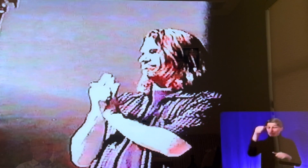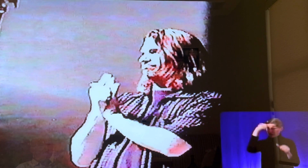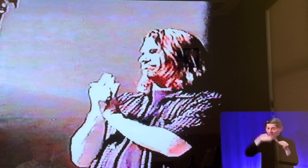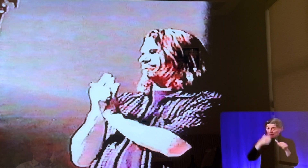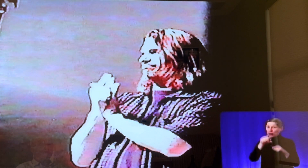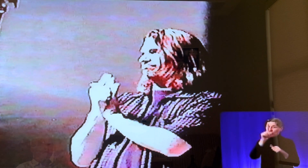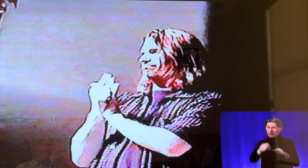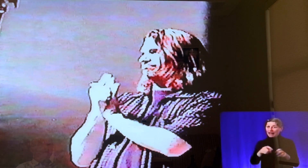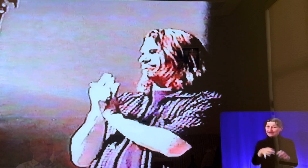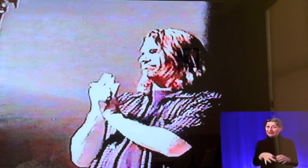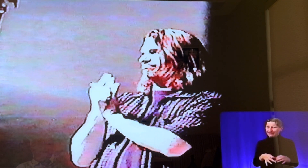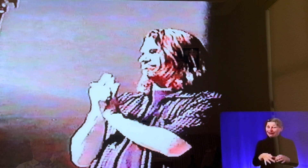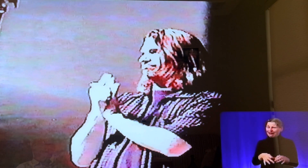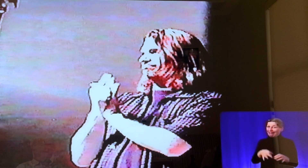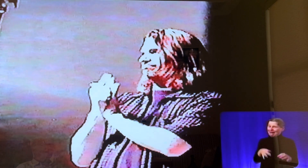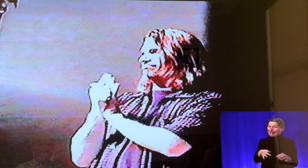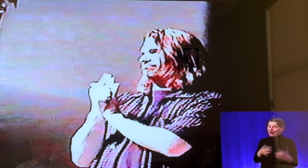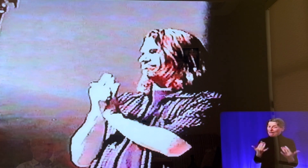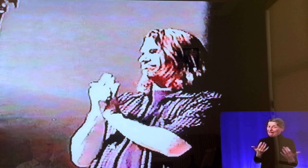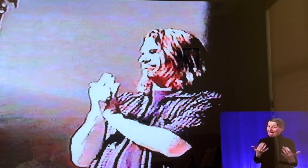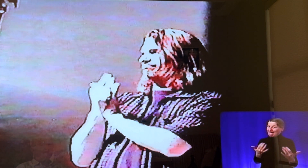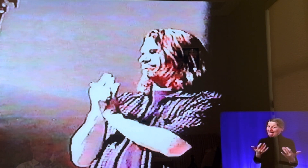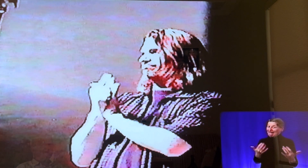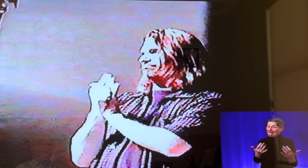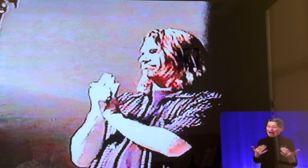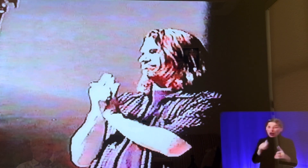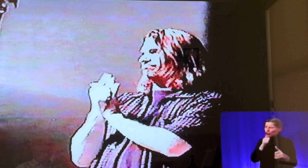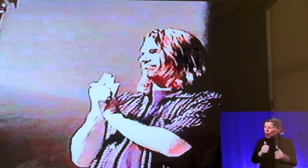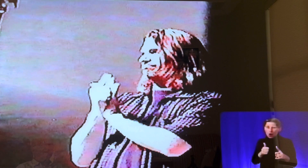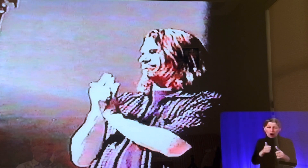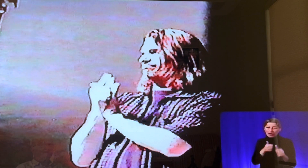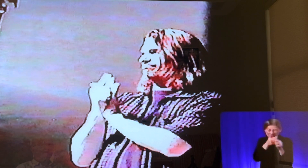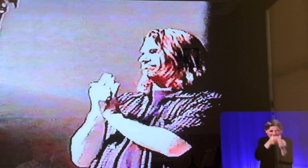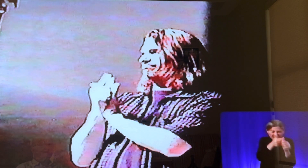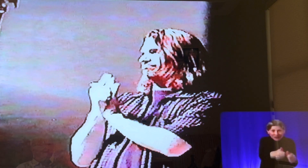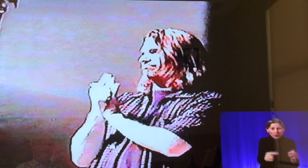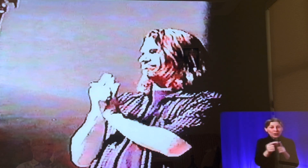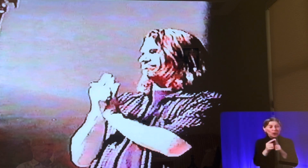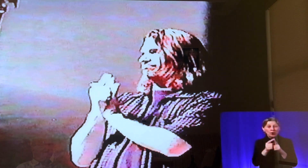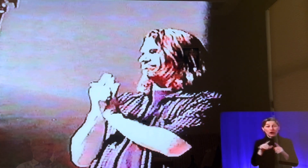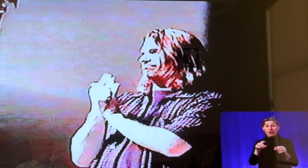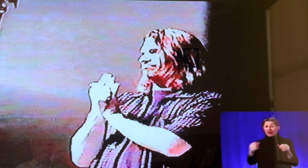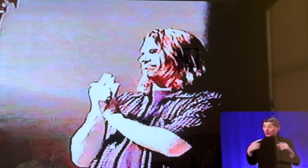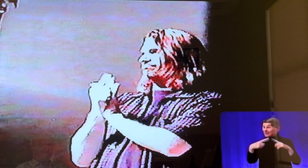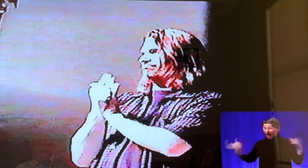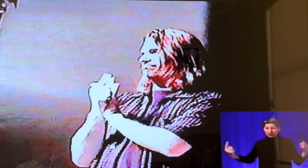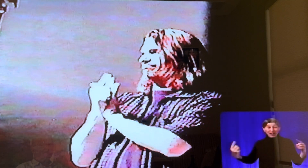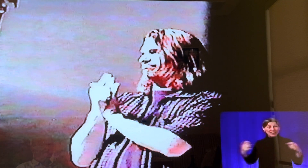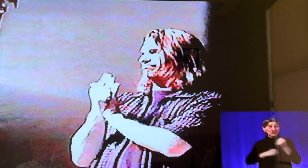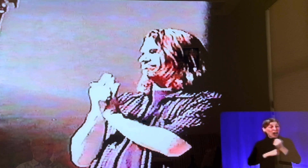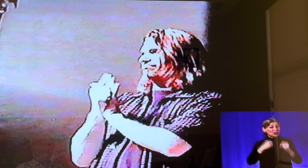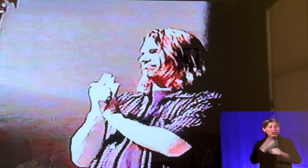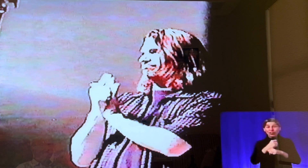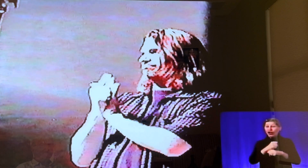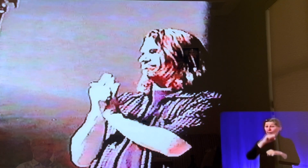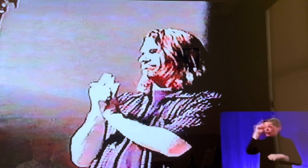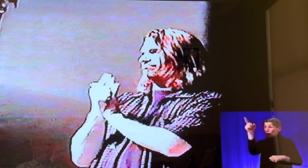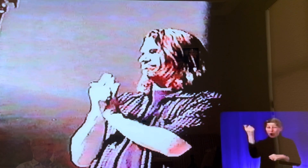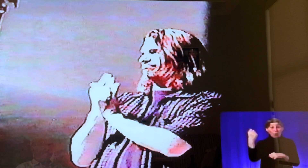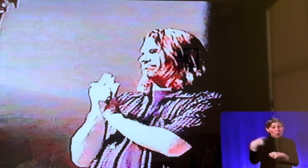be behind the sign, or don't stay right on top of them, or these contrasting or rhetorical questions that are this way in nature are going to trip